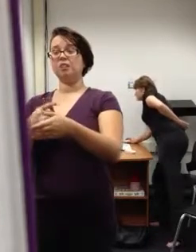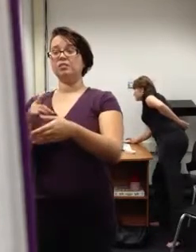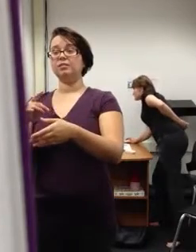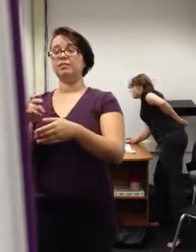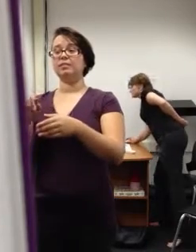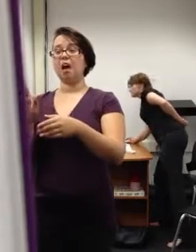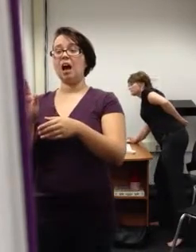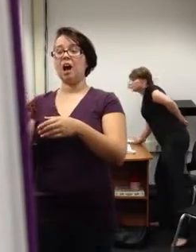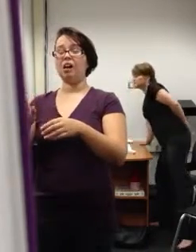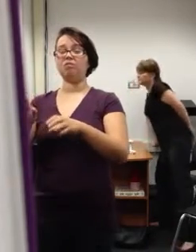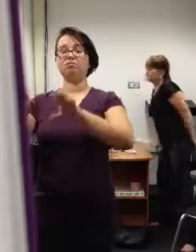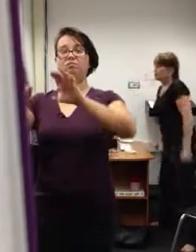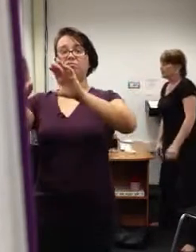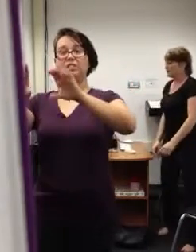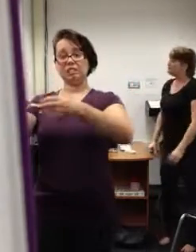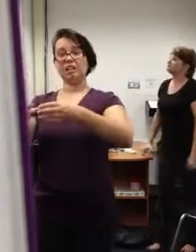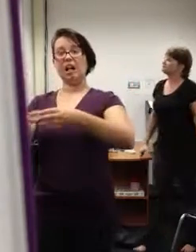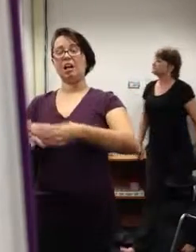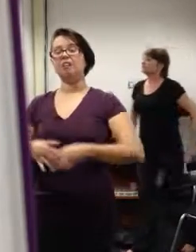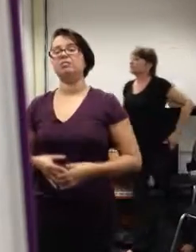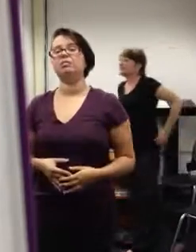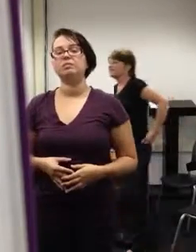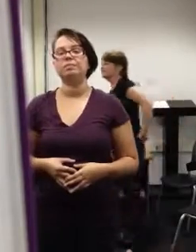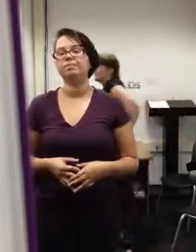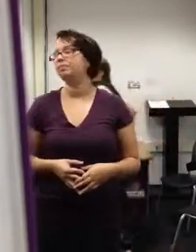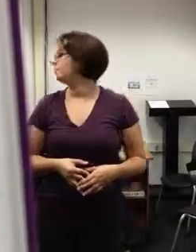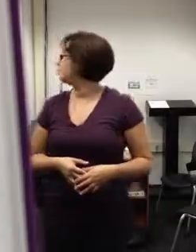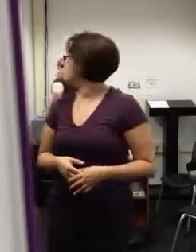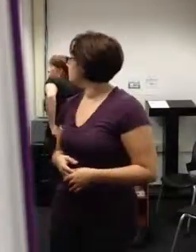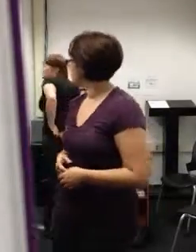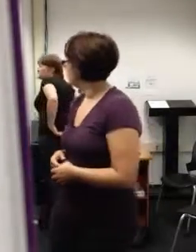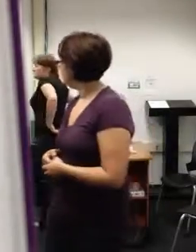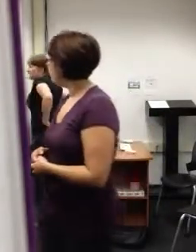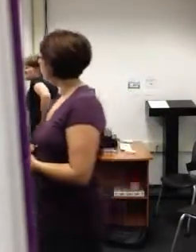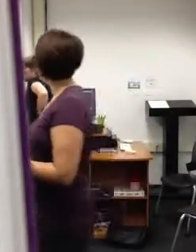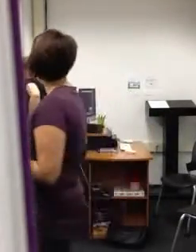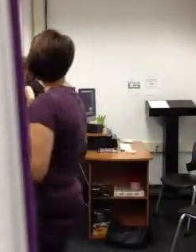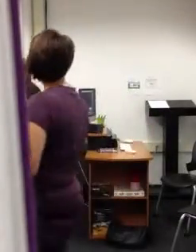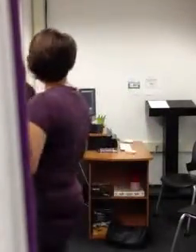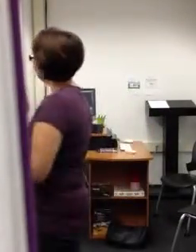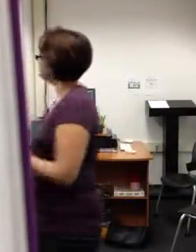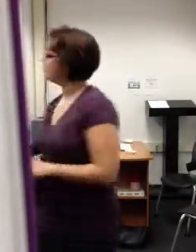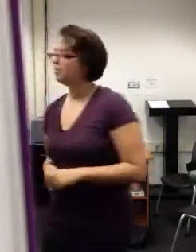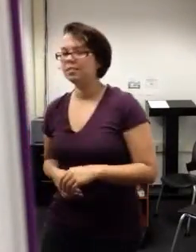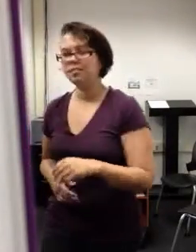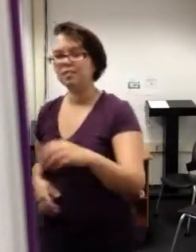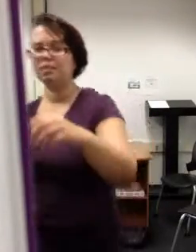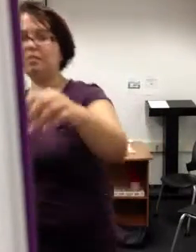After all, the man was a moment. All right, how's that feel? We didn't go through the entire thing, but